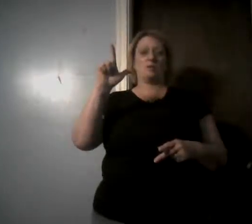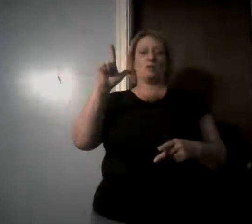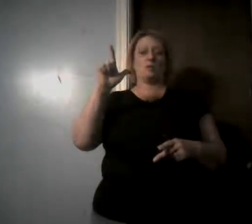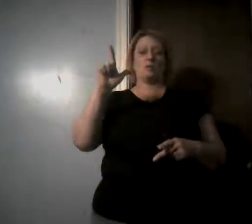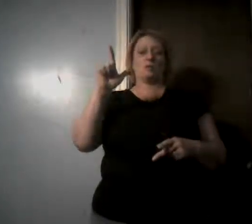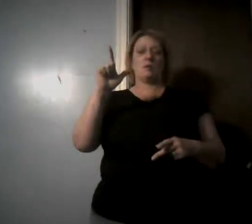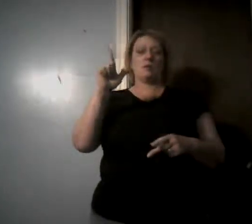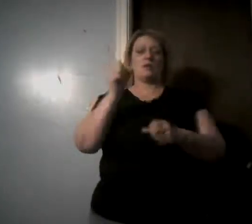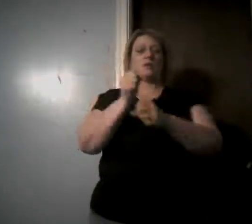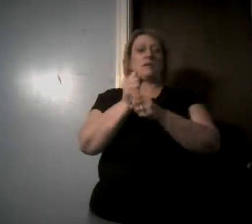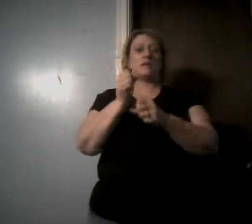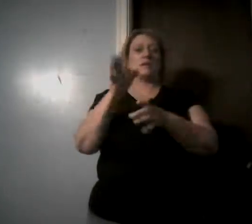2. Autonomic.